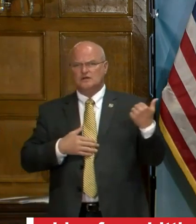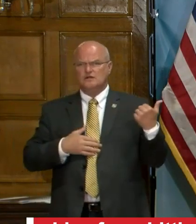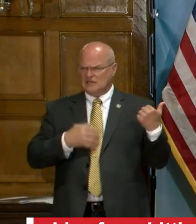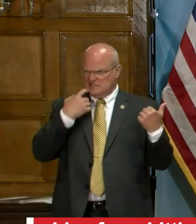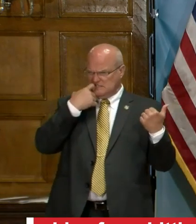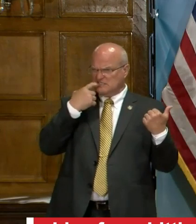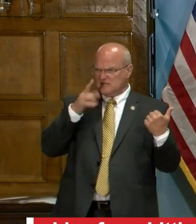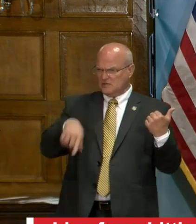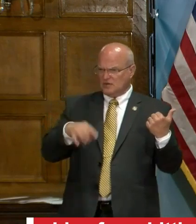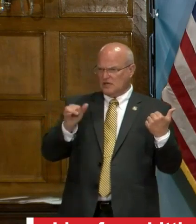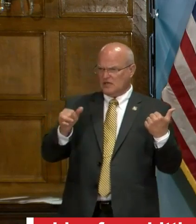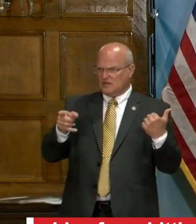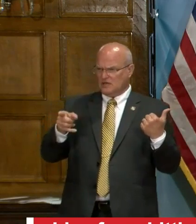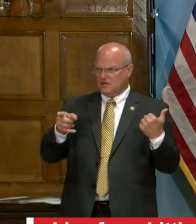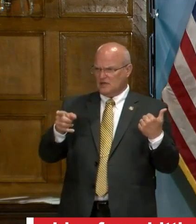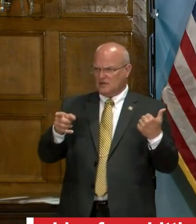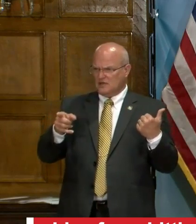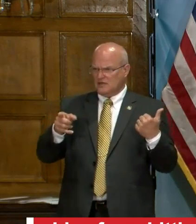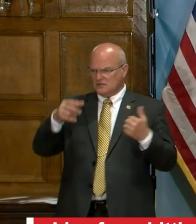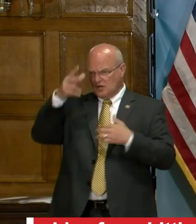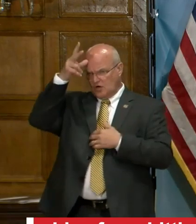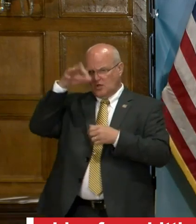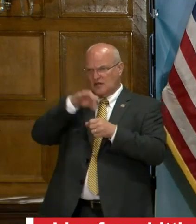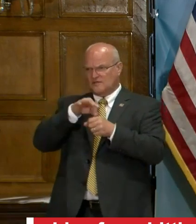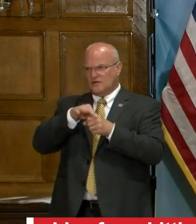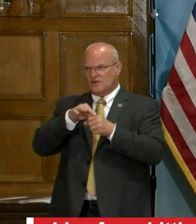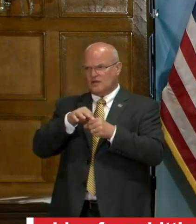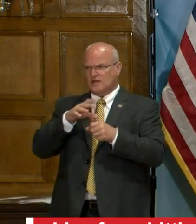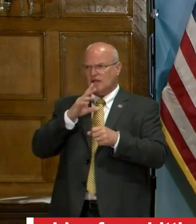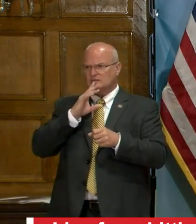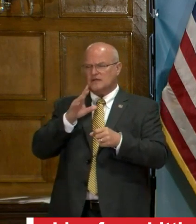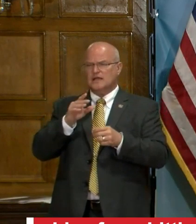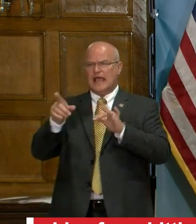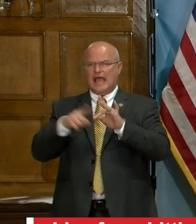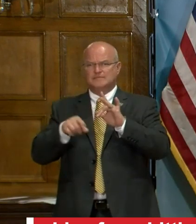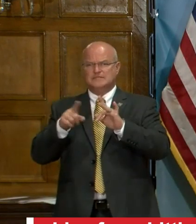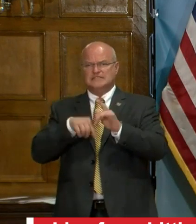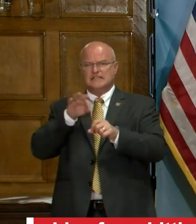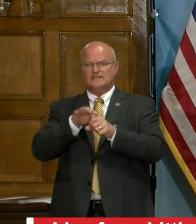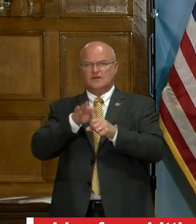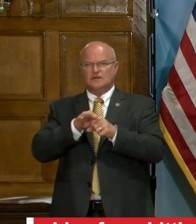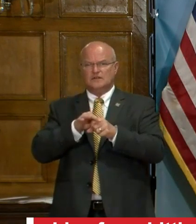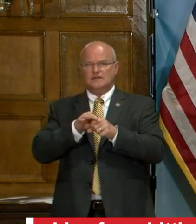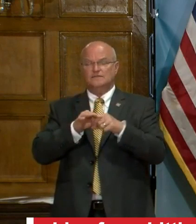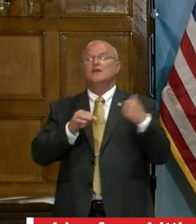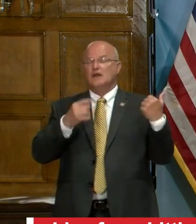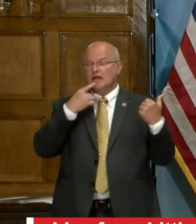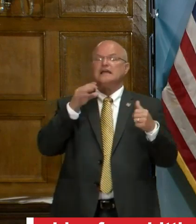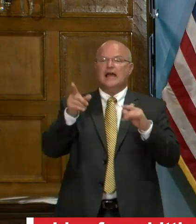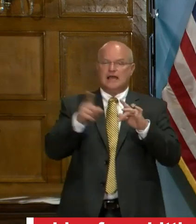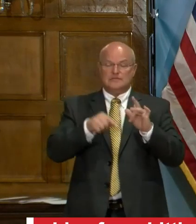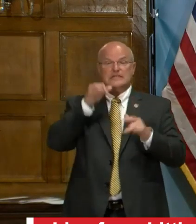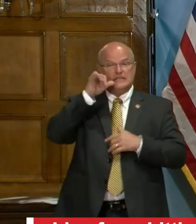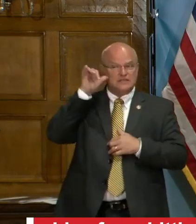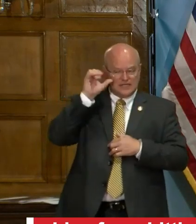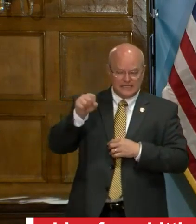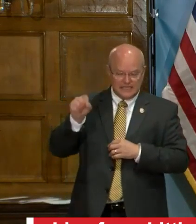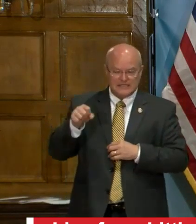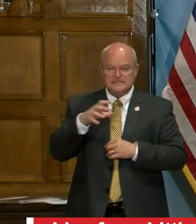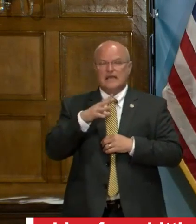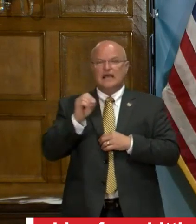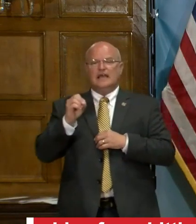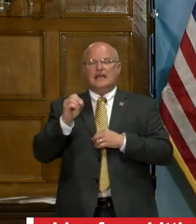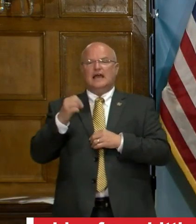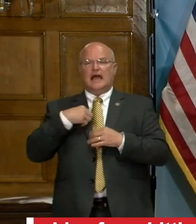think that's what I just said, isn't it? You're talking about early voting, but I'm talking about absentee voting. And I did say absentee yesterday,